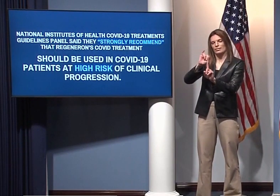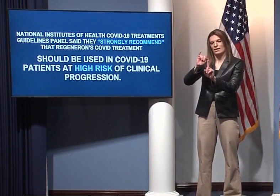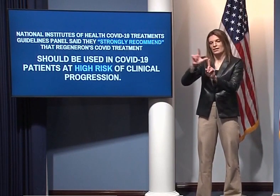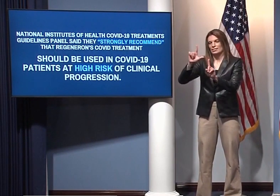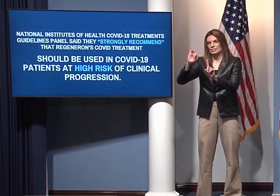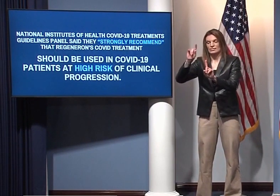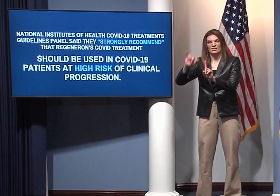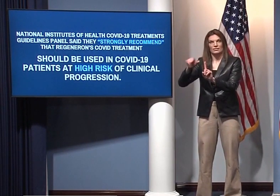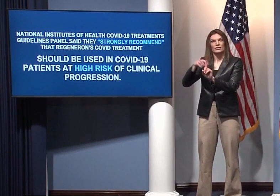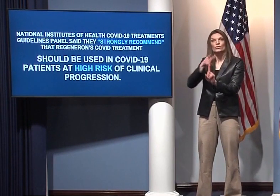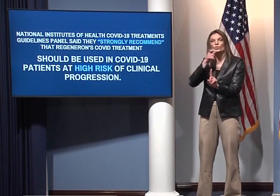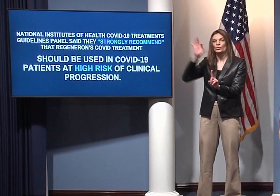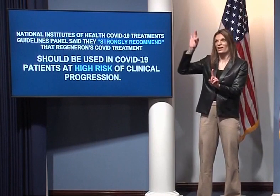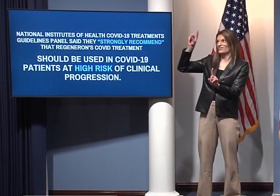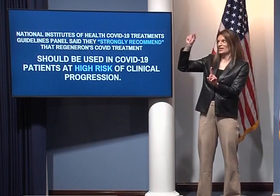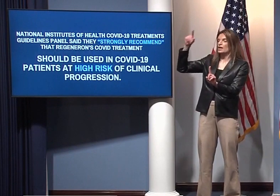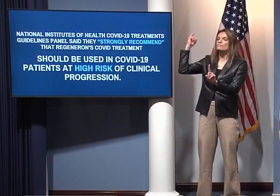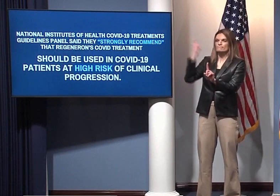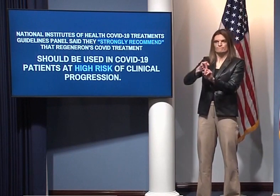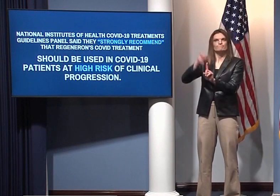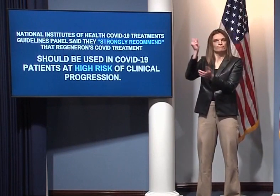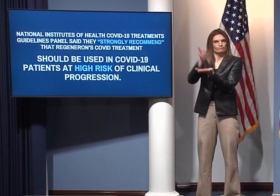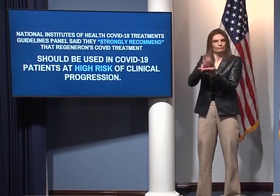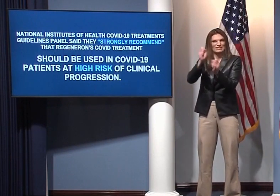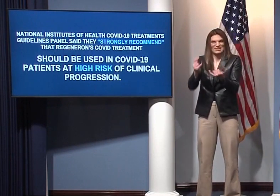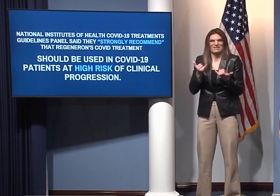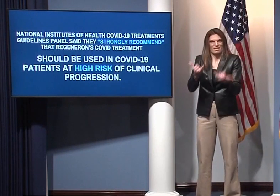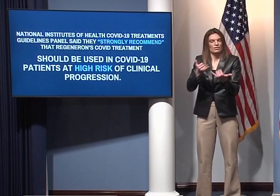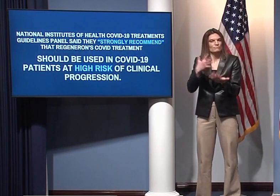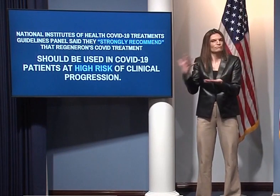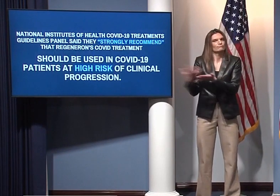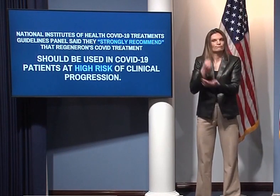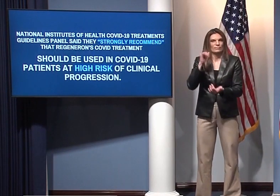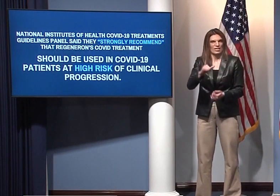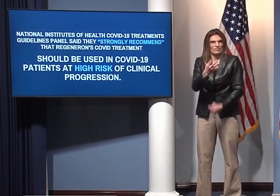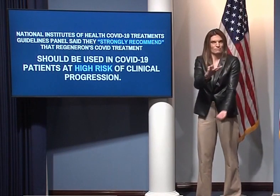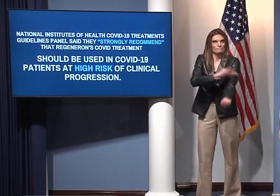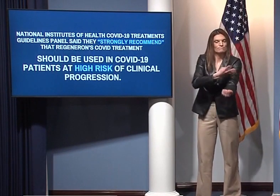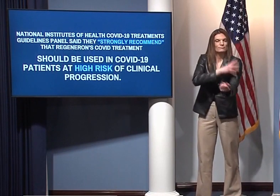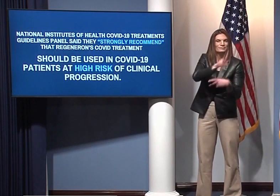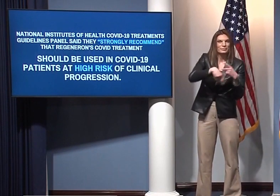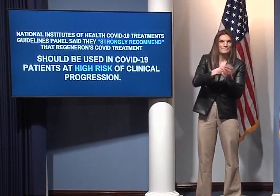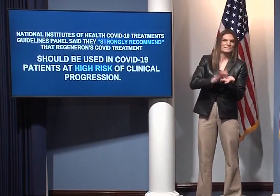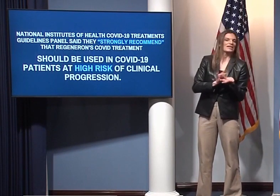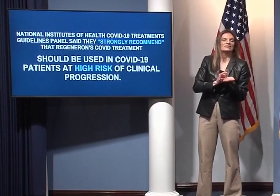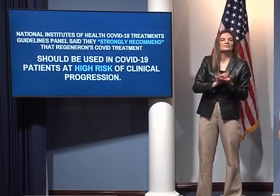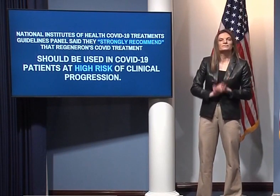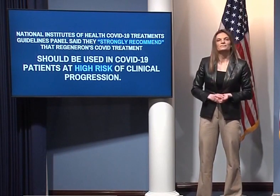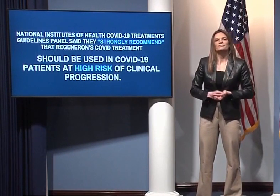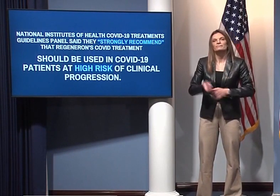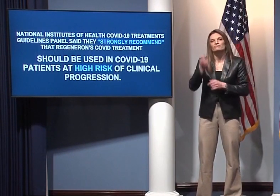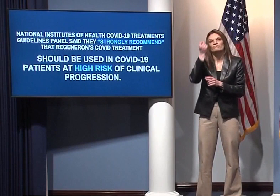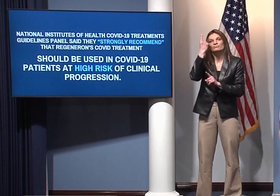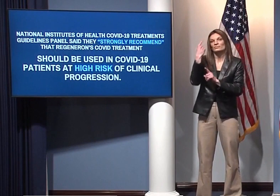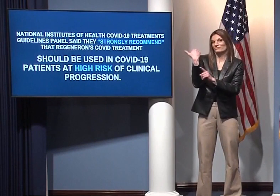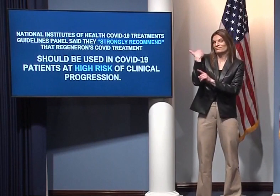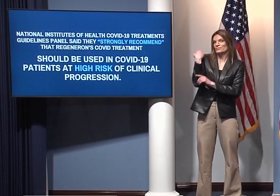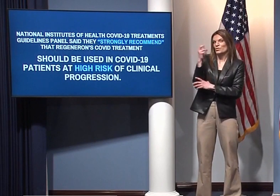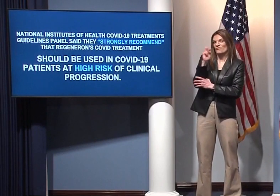exact same authorization given to the vaccines. So both treatments were granted this authorization back in November of last